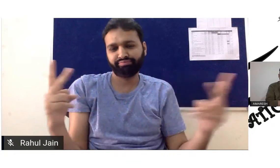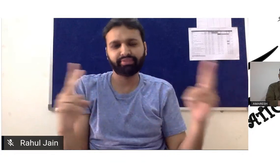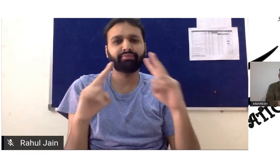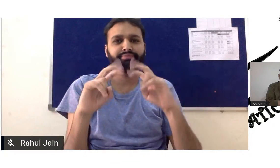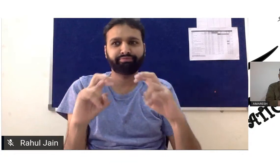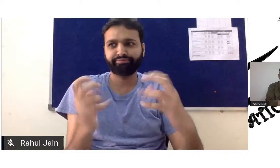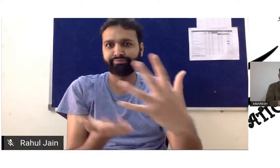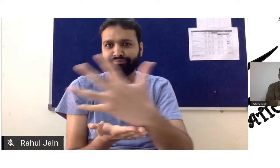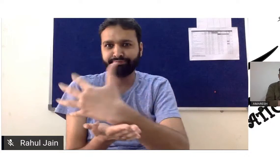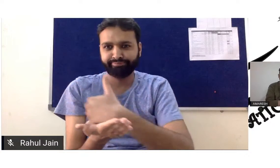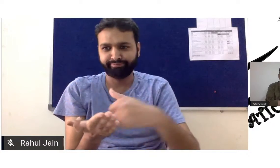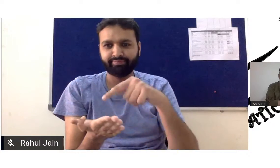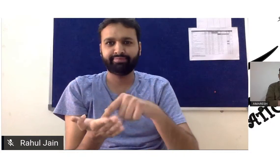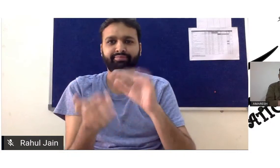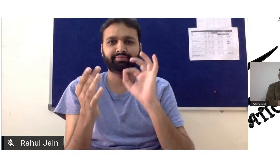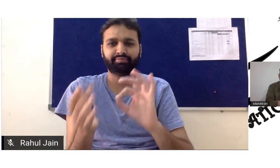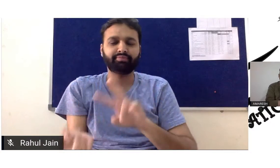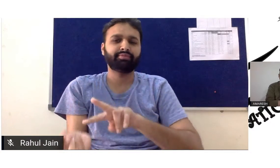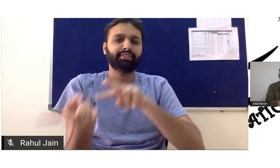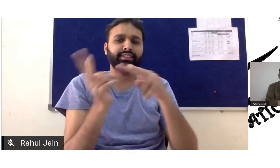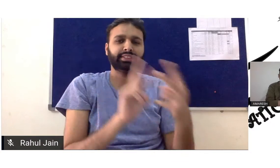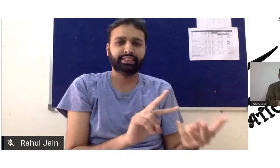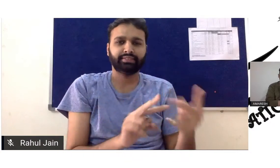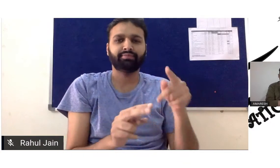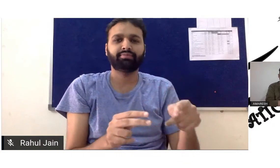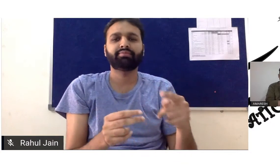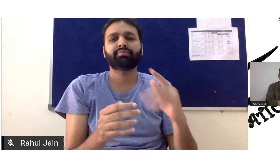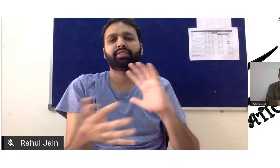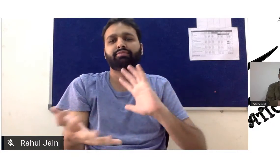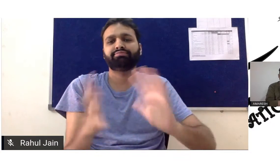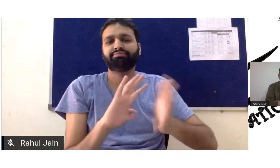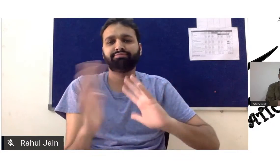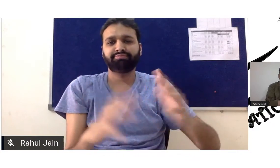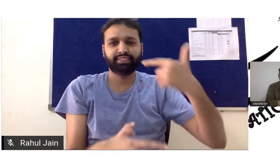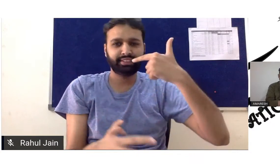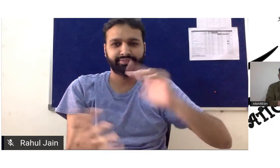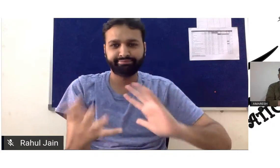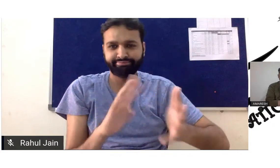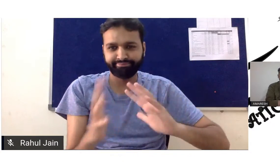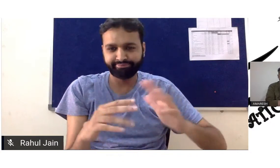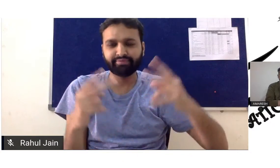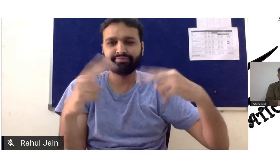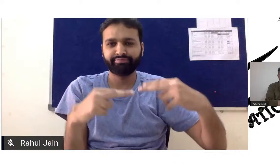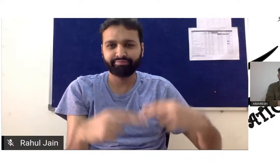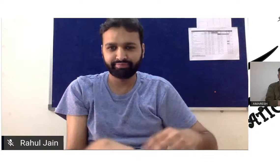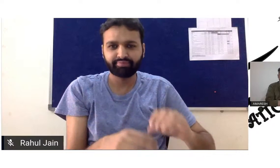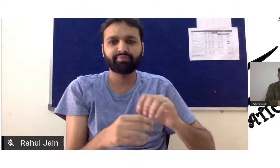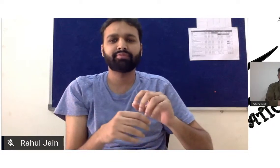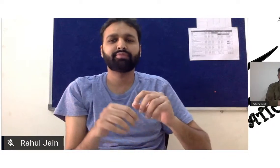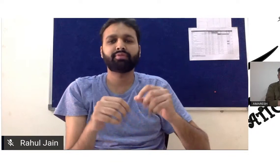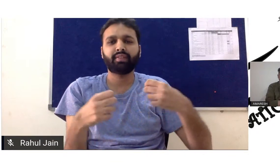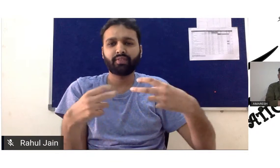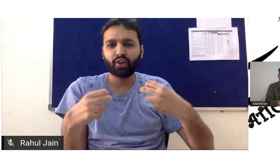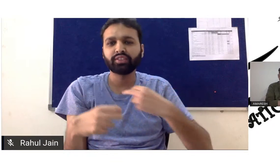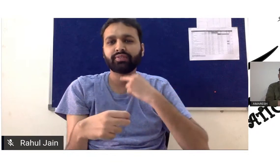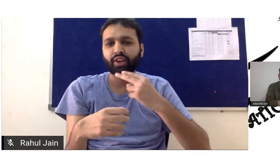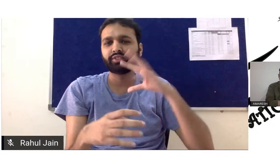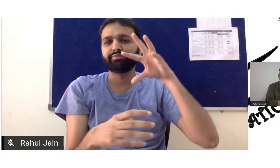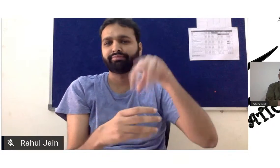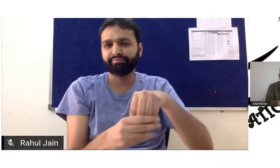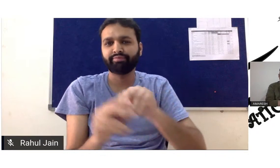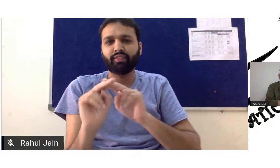for children and teaching materials for children. So we do a lot of research work, and then we take a